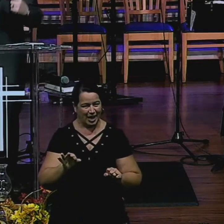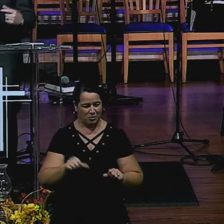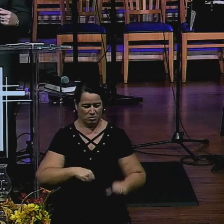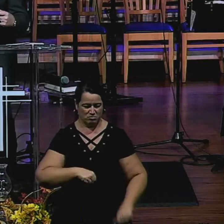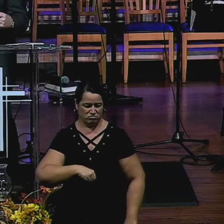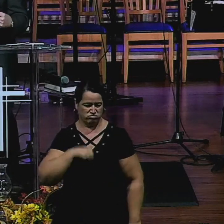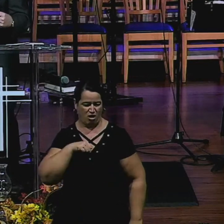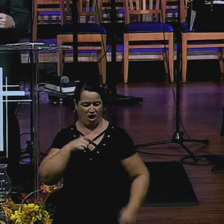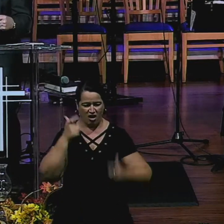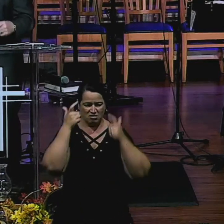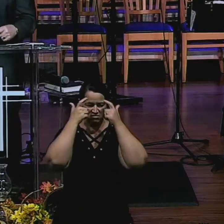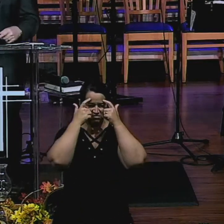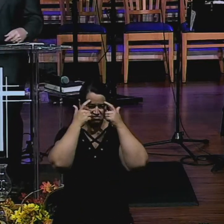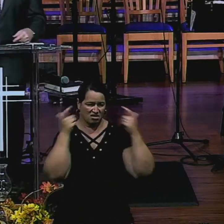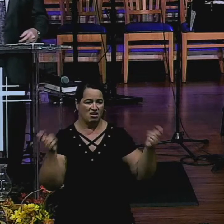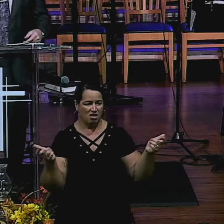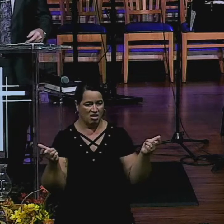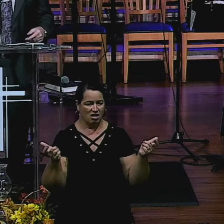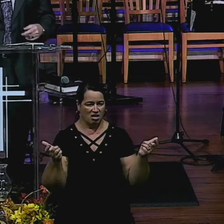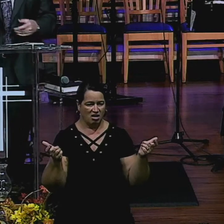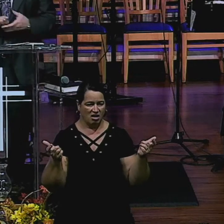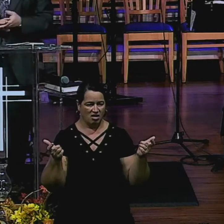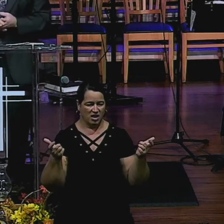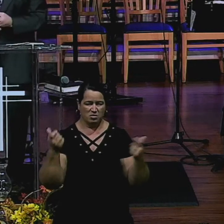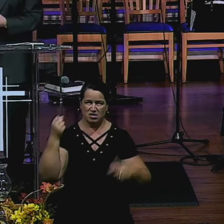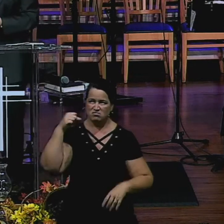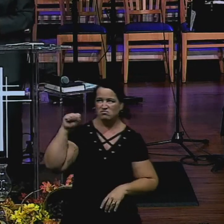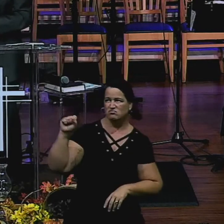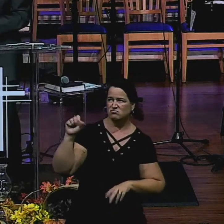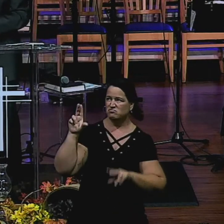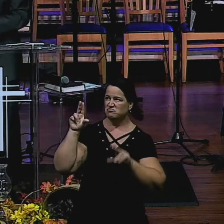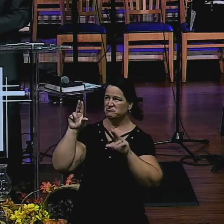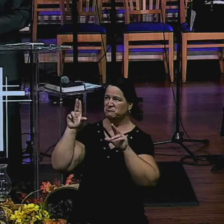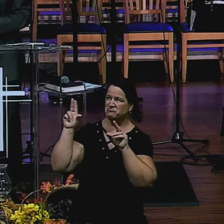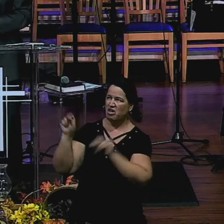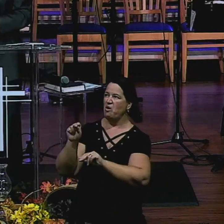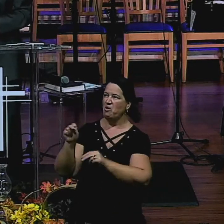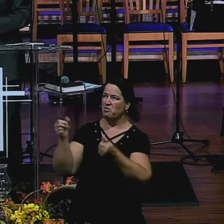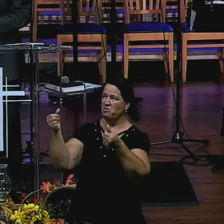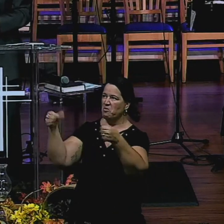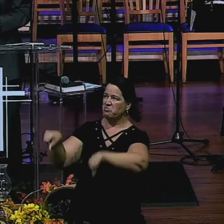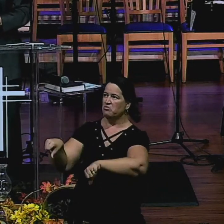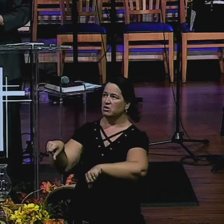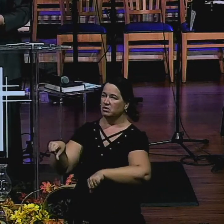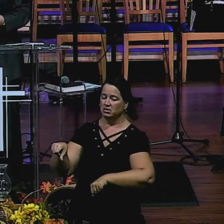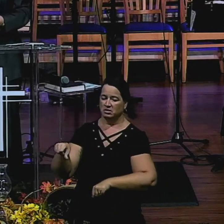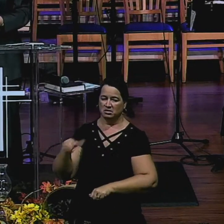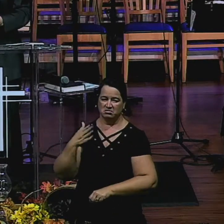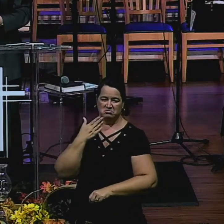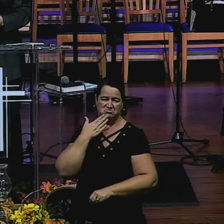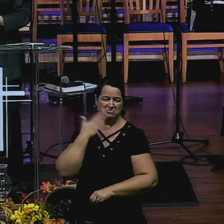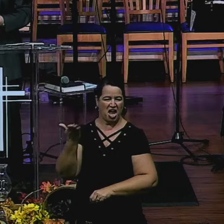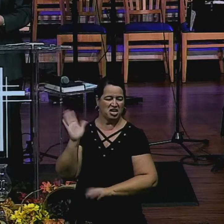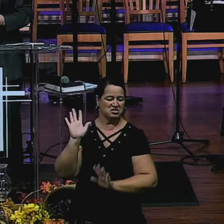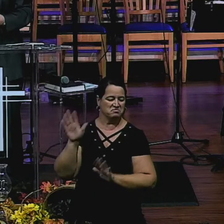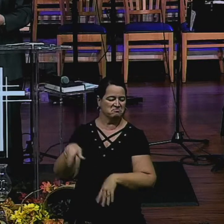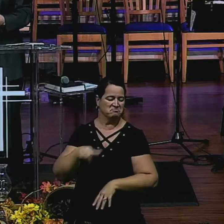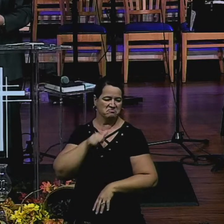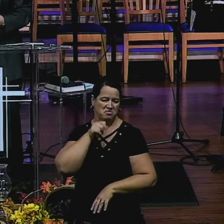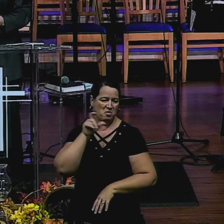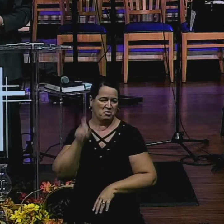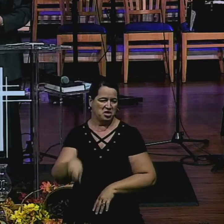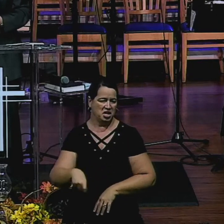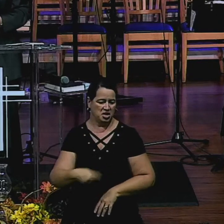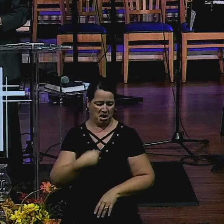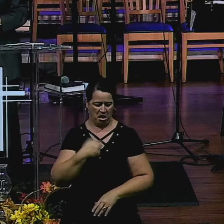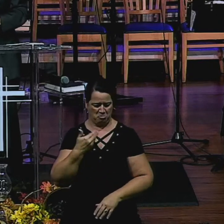pride and arrogance that we push back on the free offer of grace and say, no thanks, don't need it, I'm a good man,